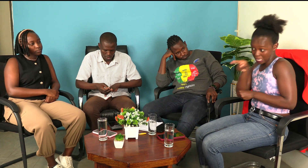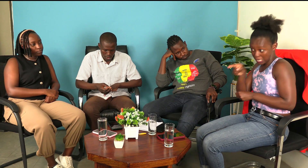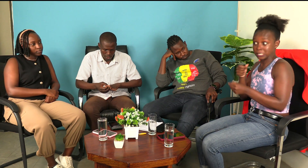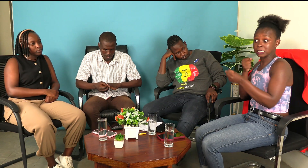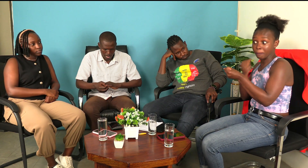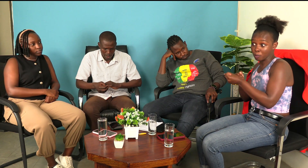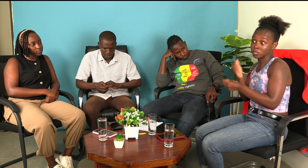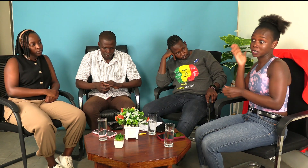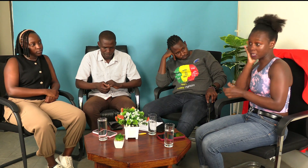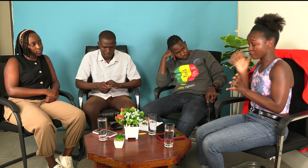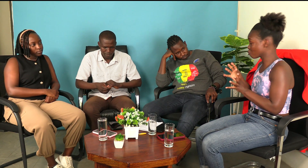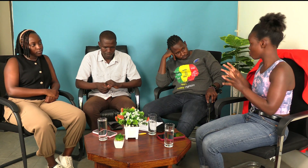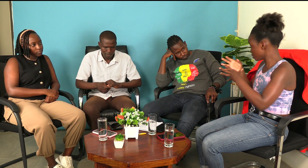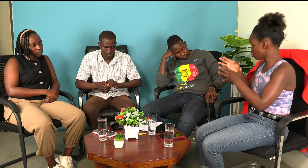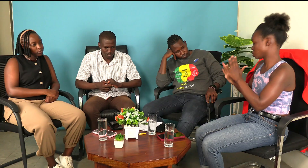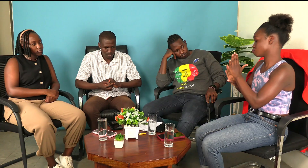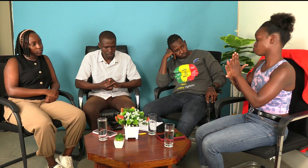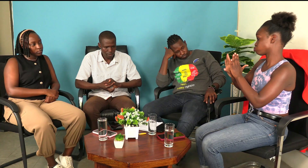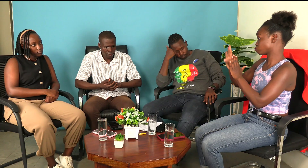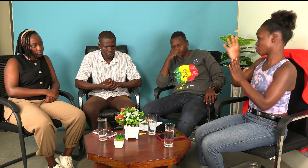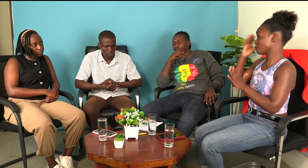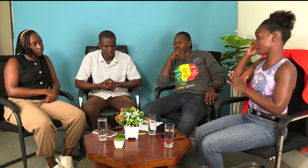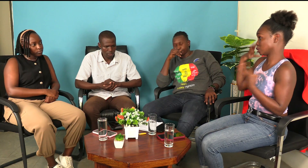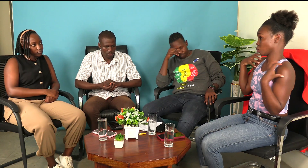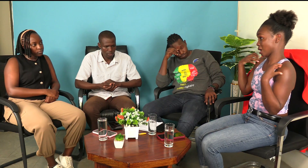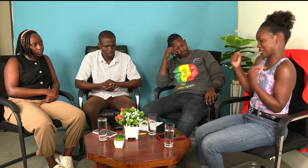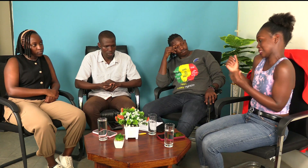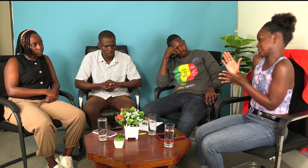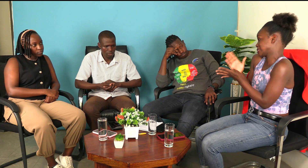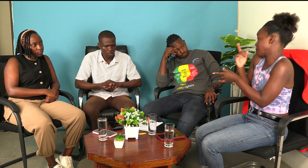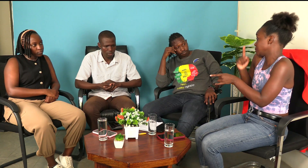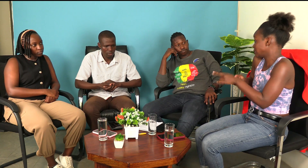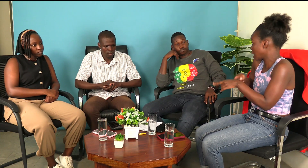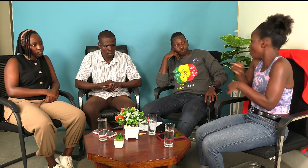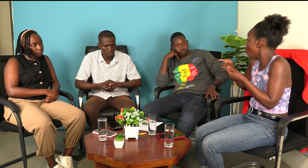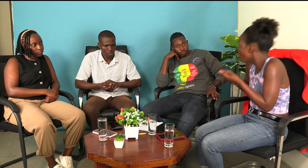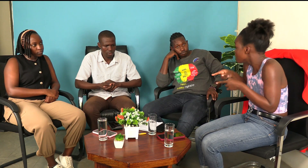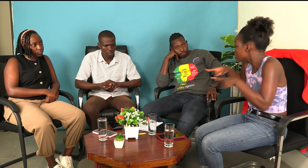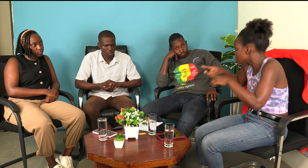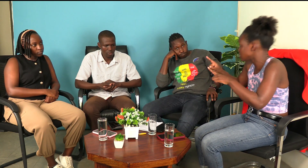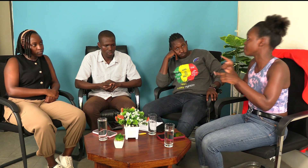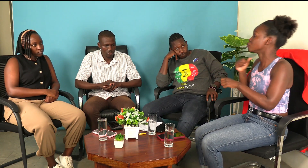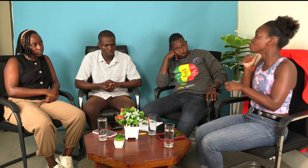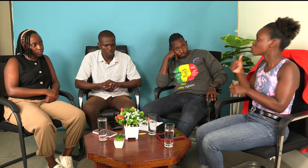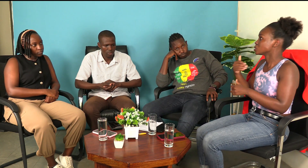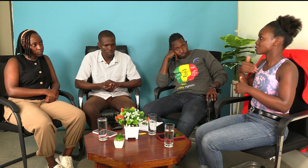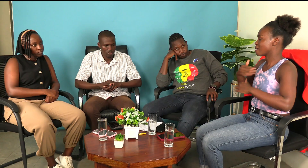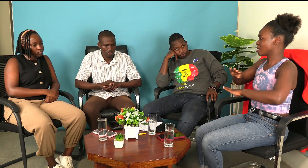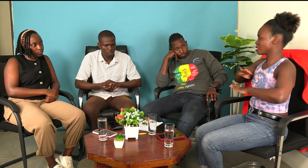volunteerism, because in the deaf community and you continue volunteering, then you are able to practice and